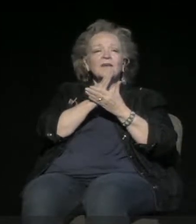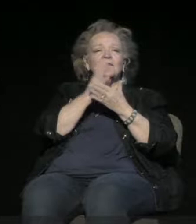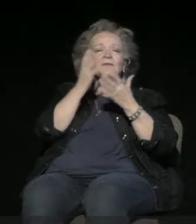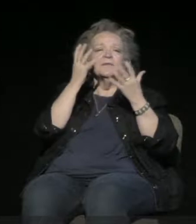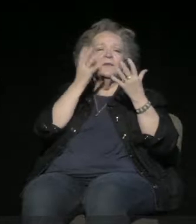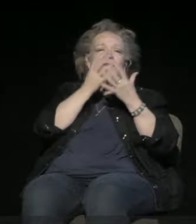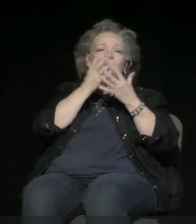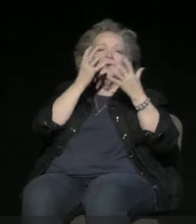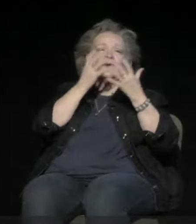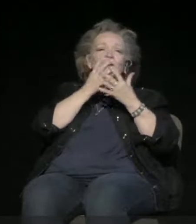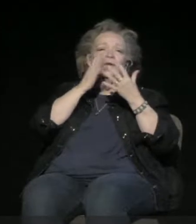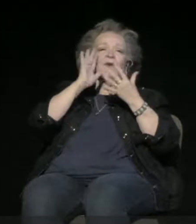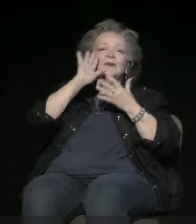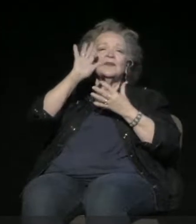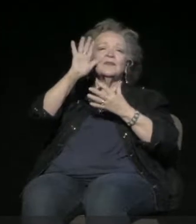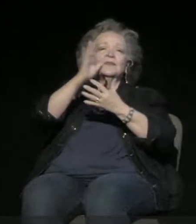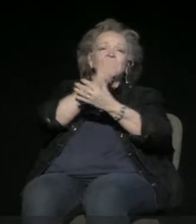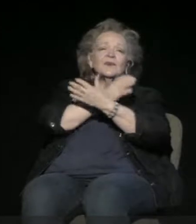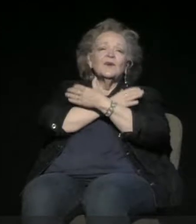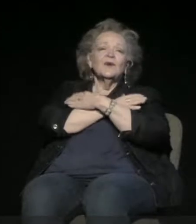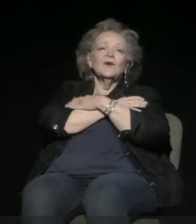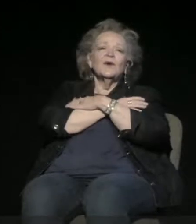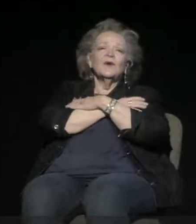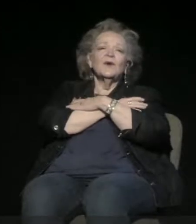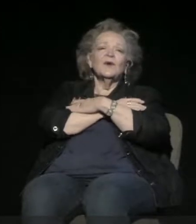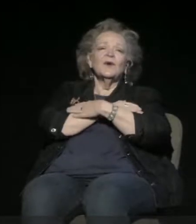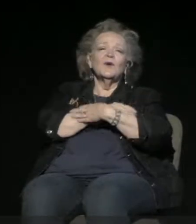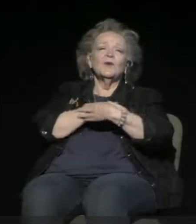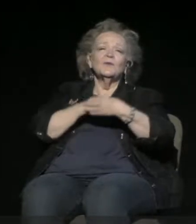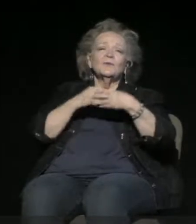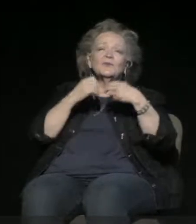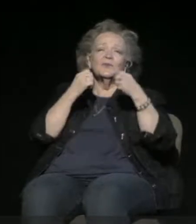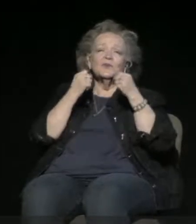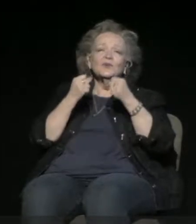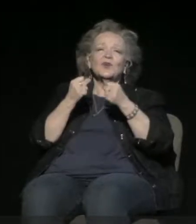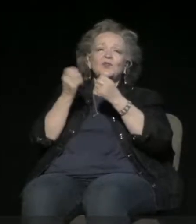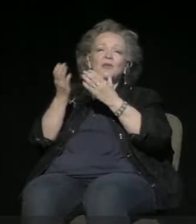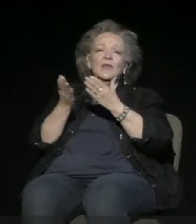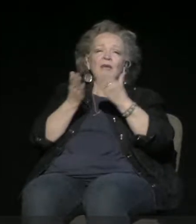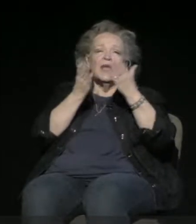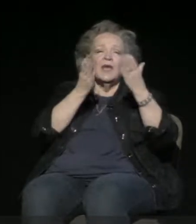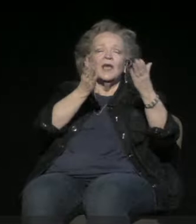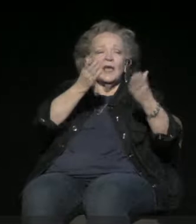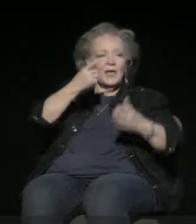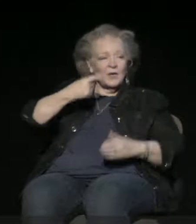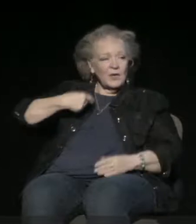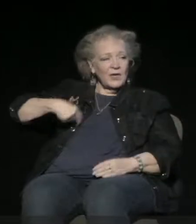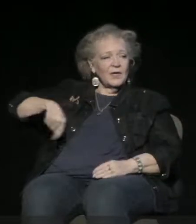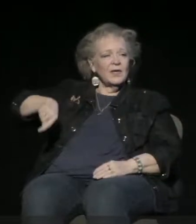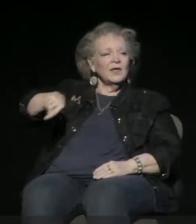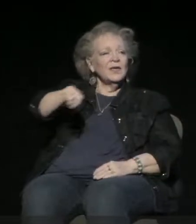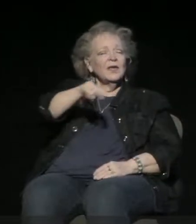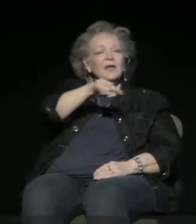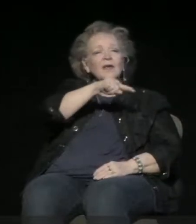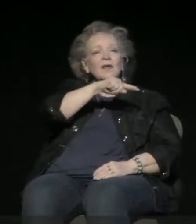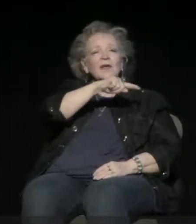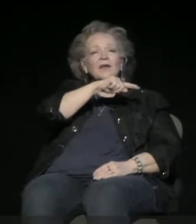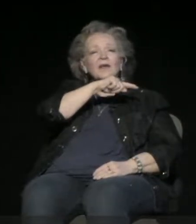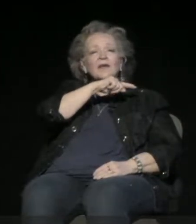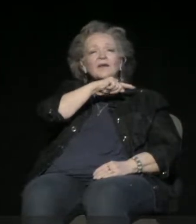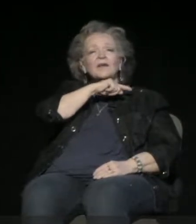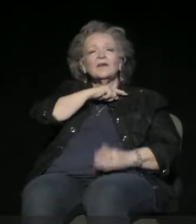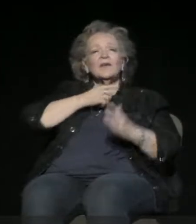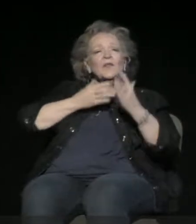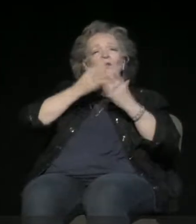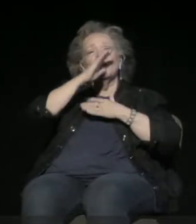Oh, His arms are strong enough to carry me